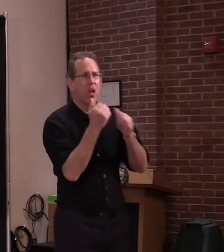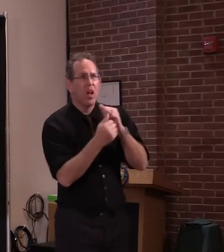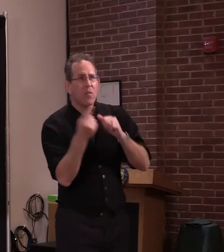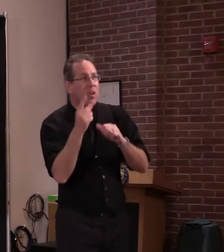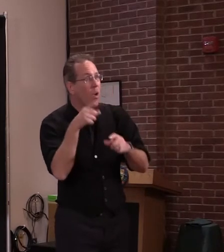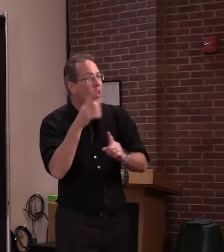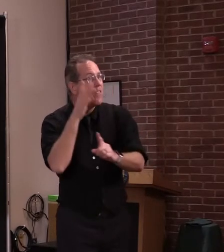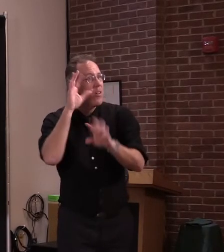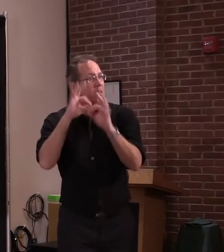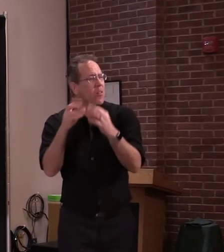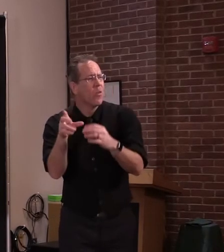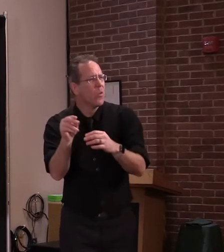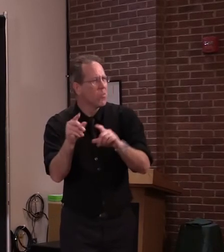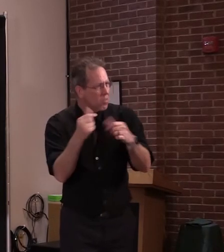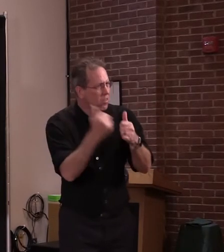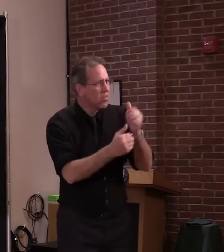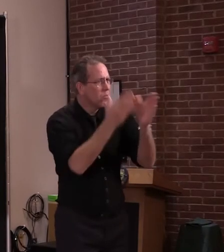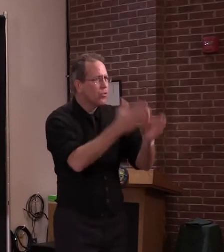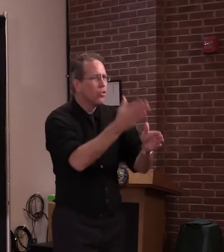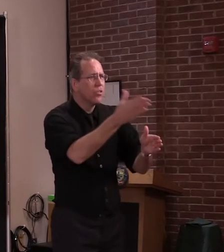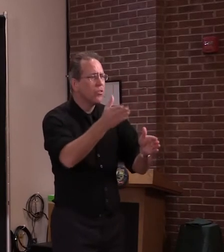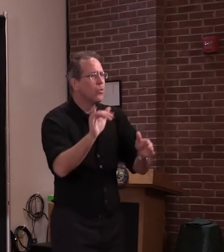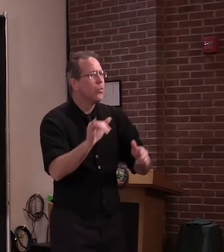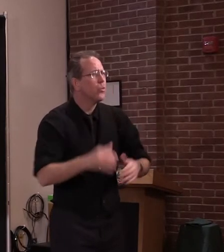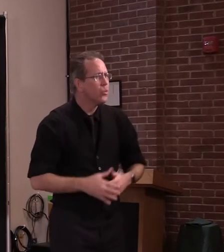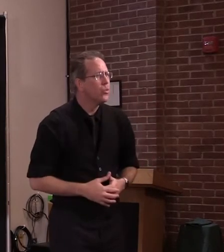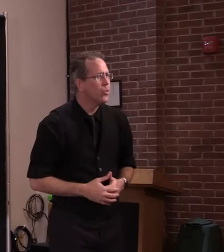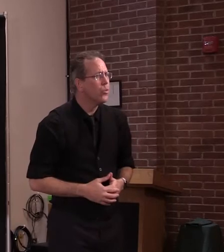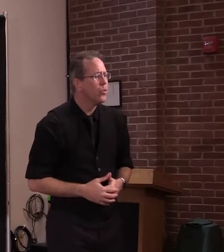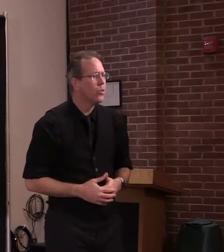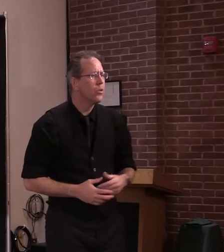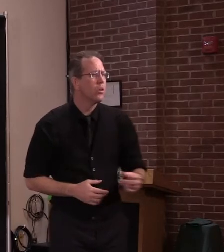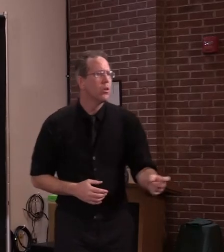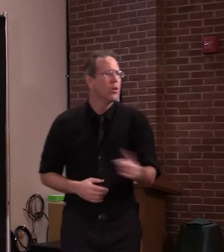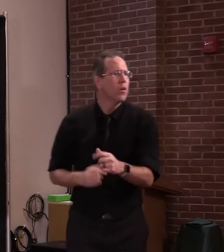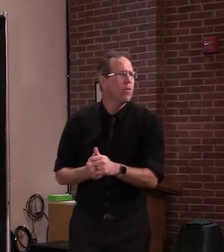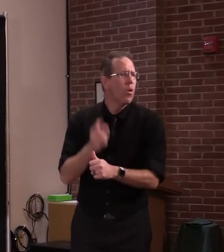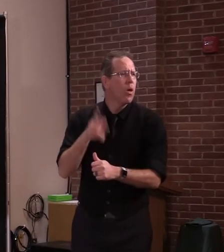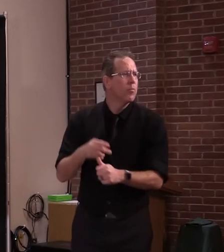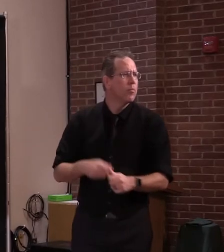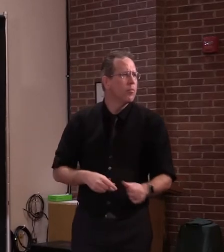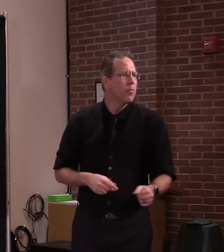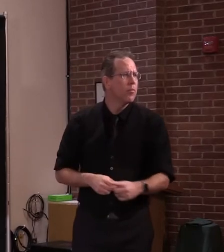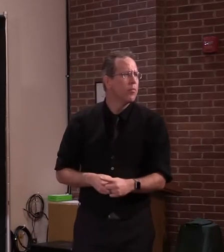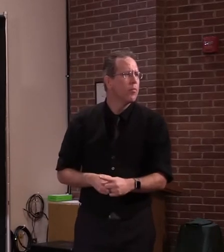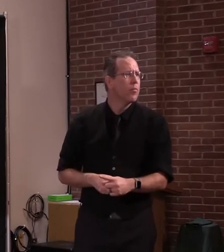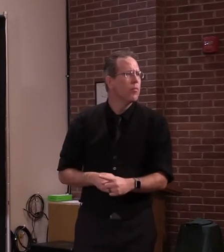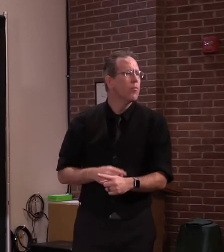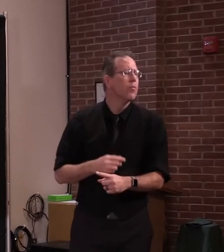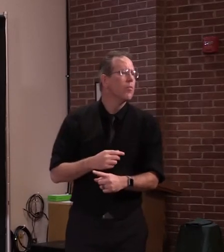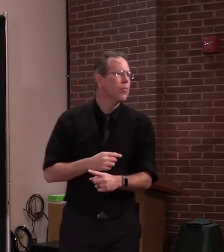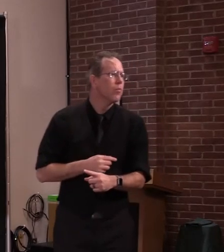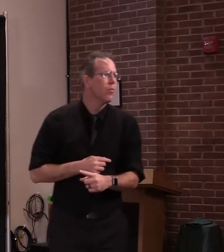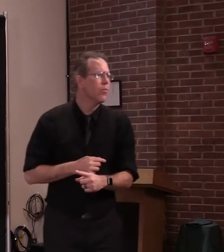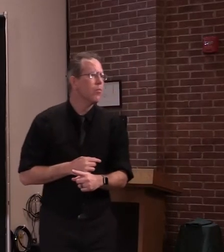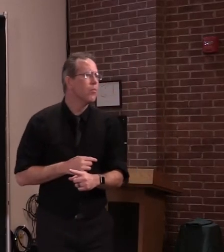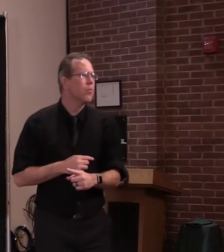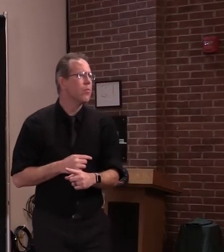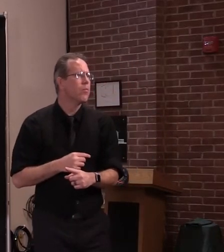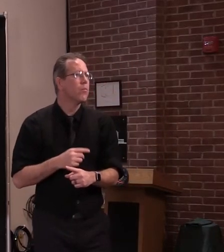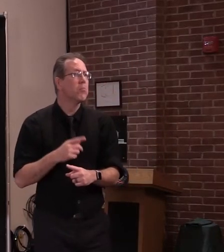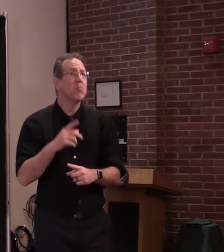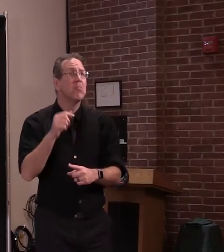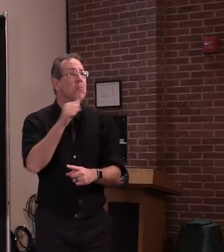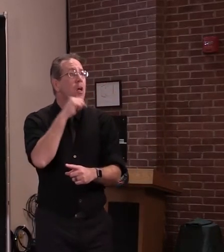surge. So absent the NIH Amazon program, which opens tomorrow,